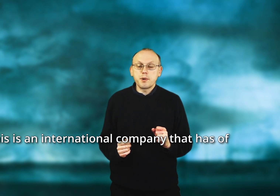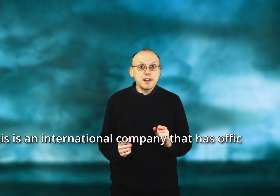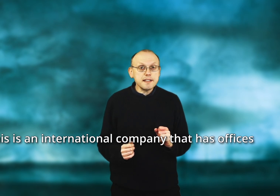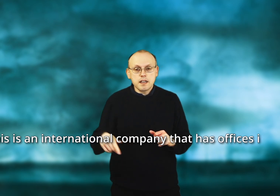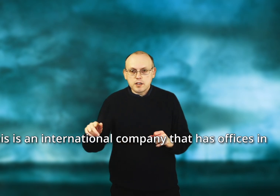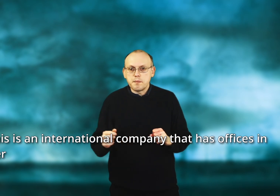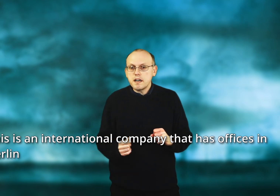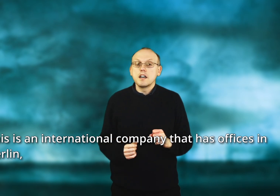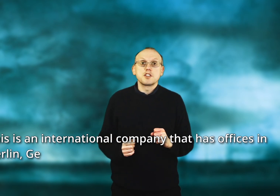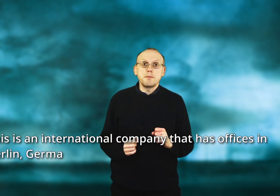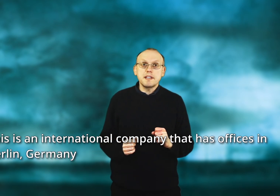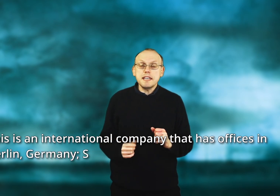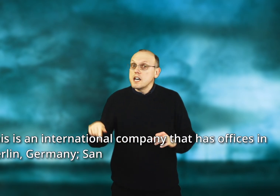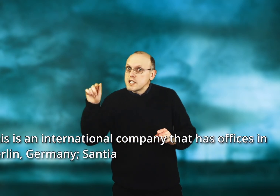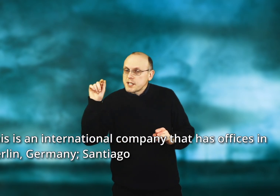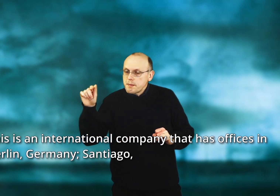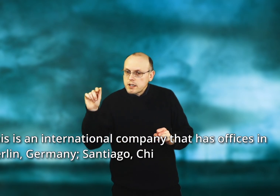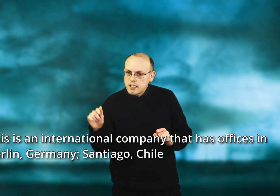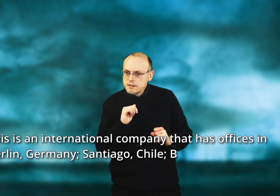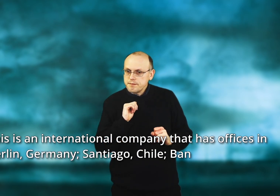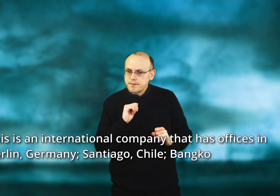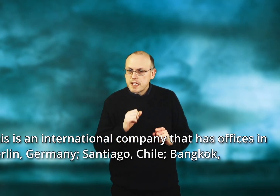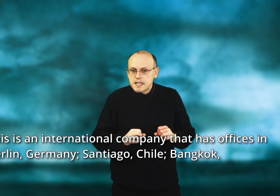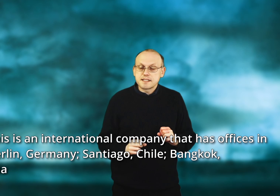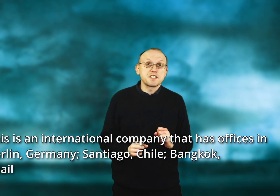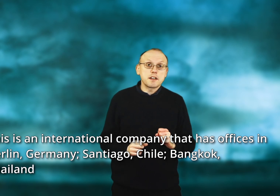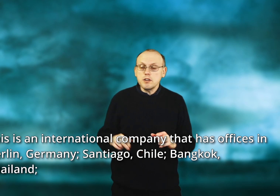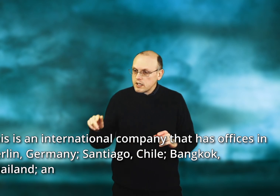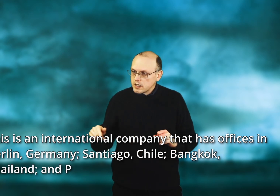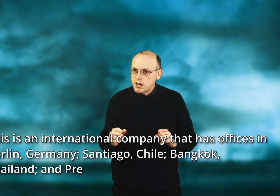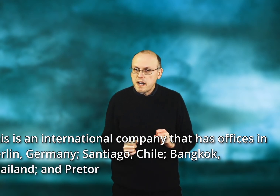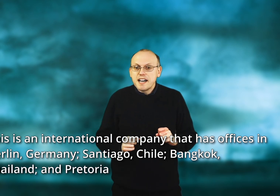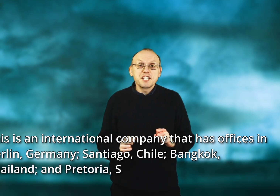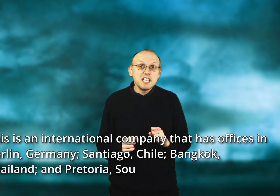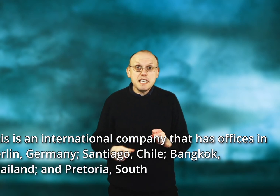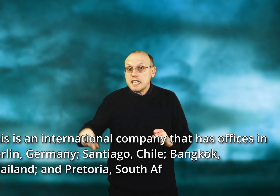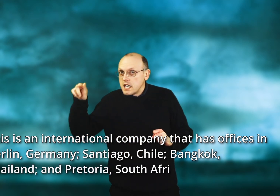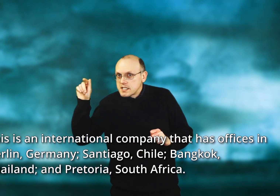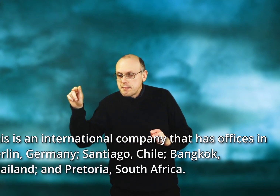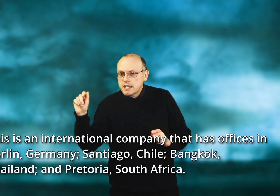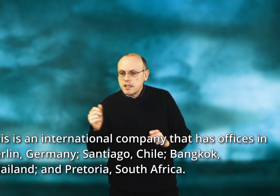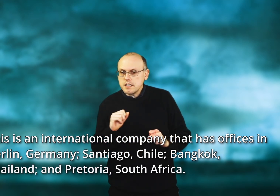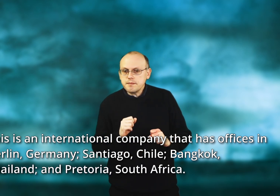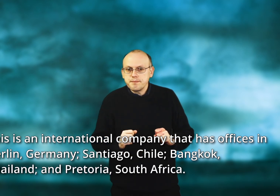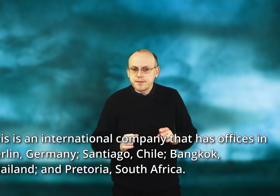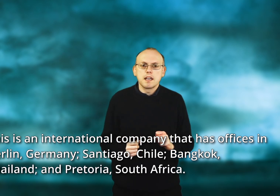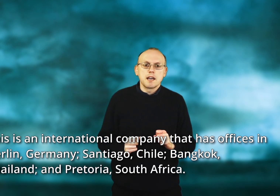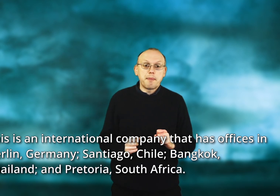Berlin, Germany, semicolon, Santiago, Chile, semicolon,